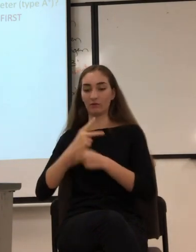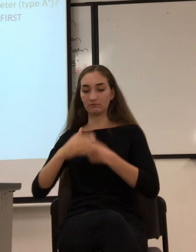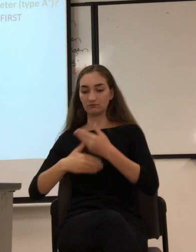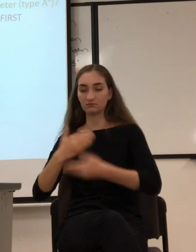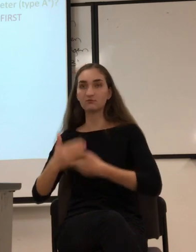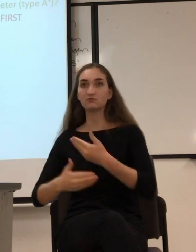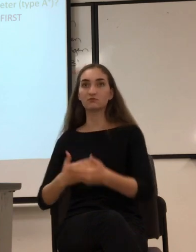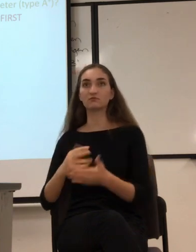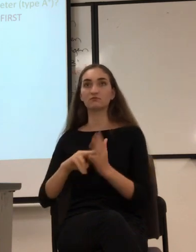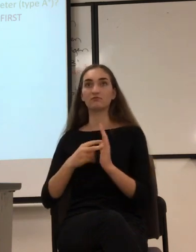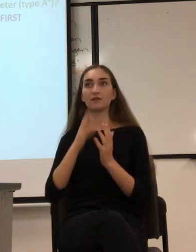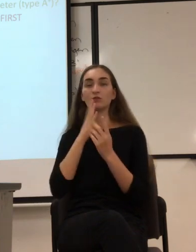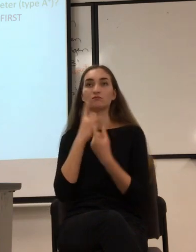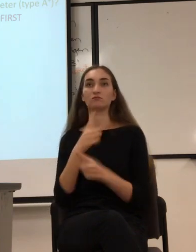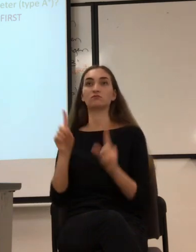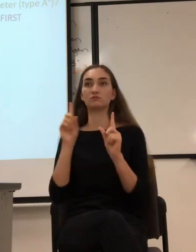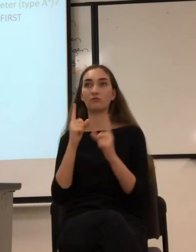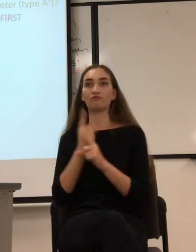ground.